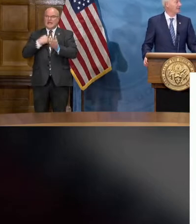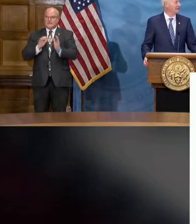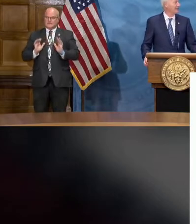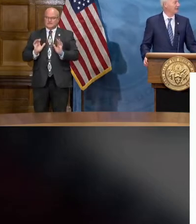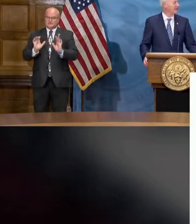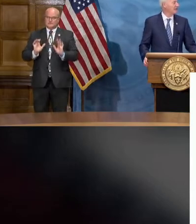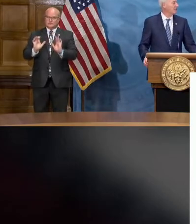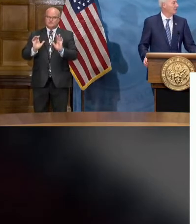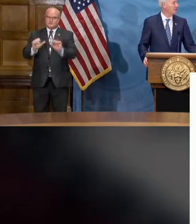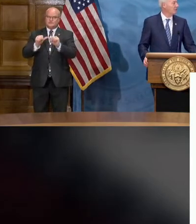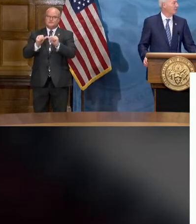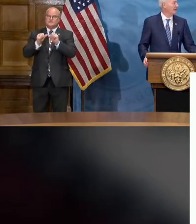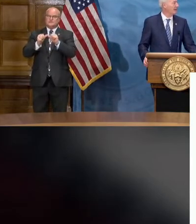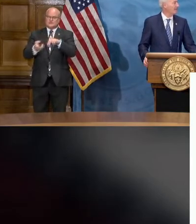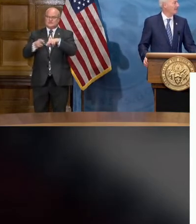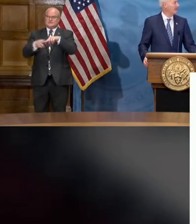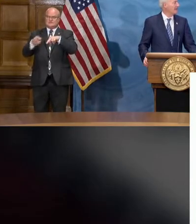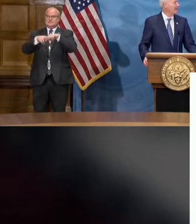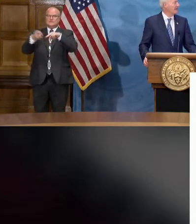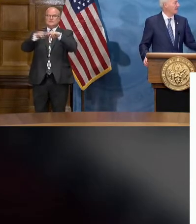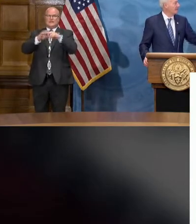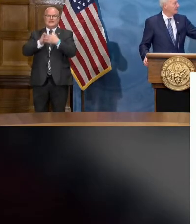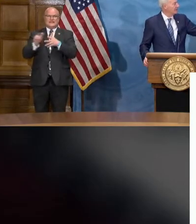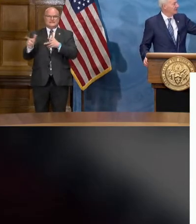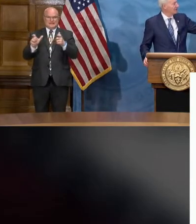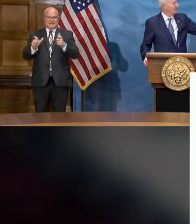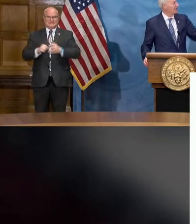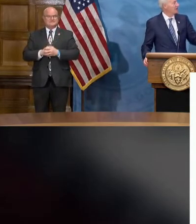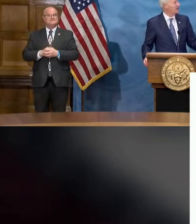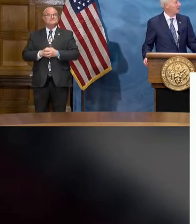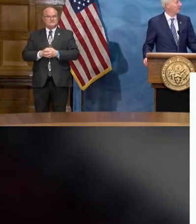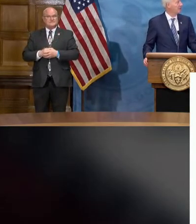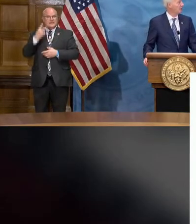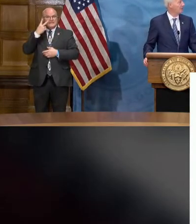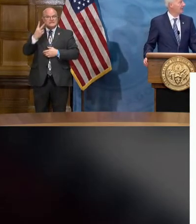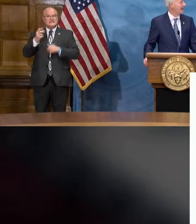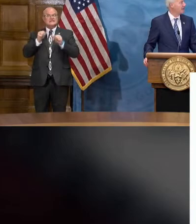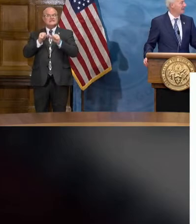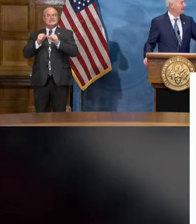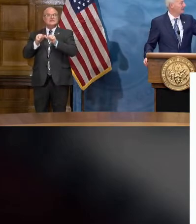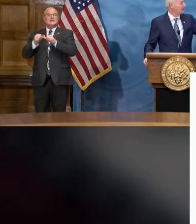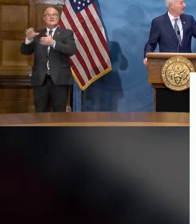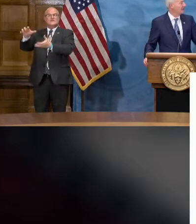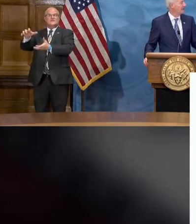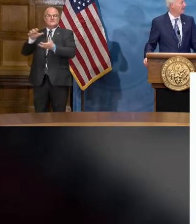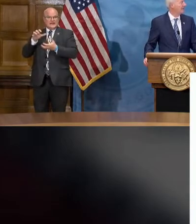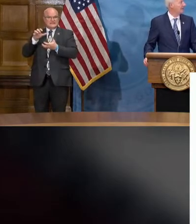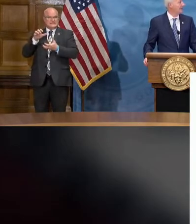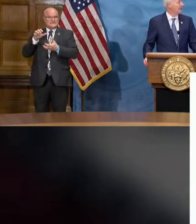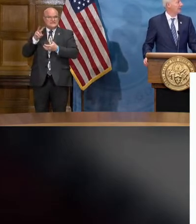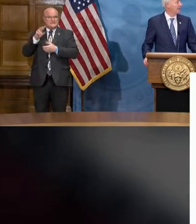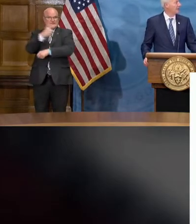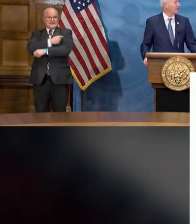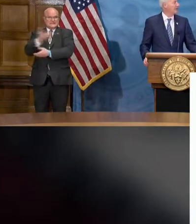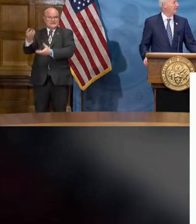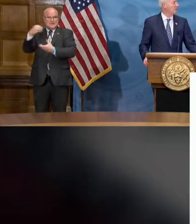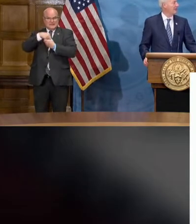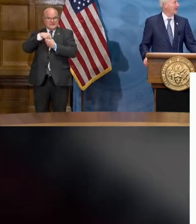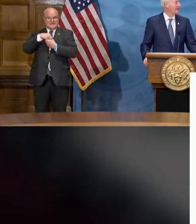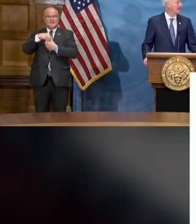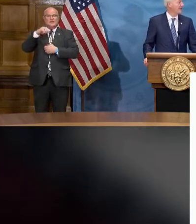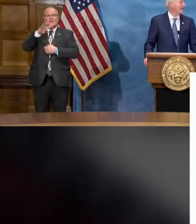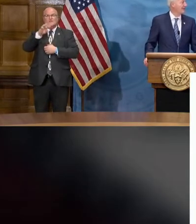to continue to improve that. You can see the continued flow of vaccines on the top left, that we've received